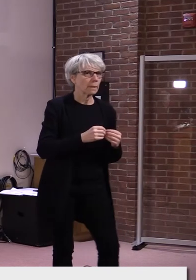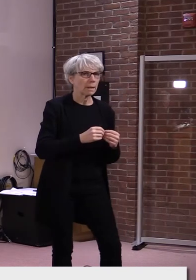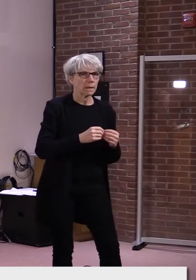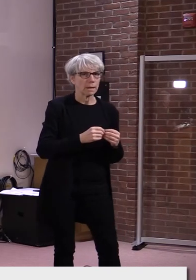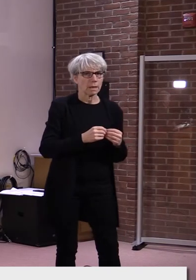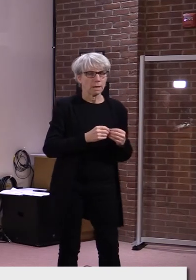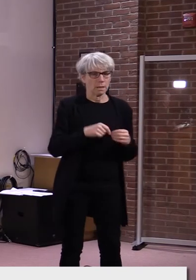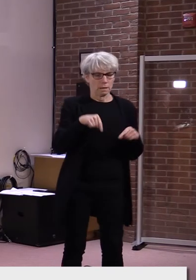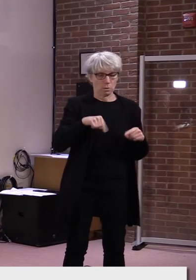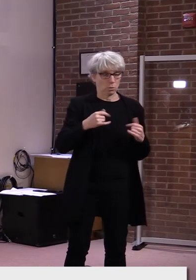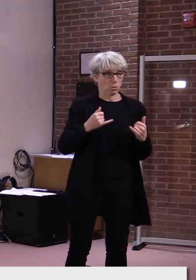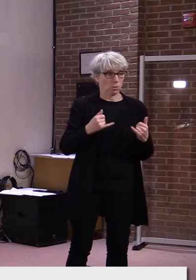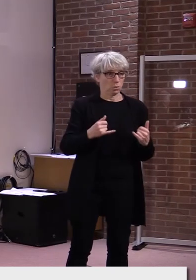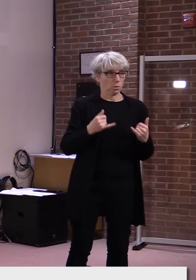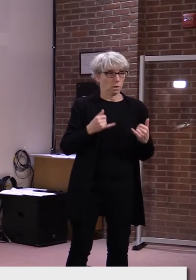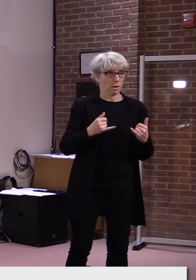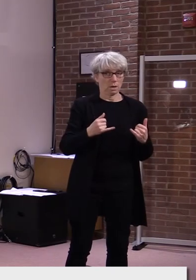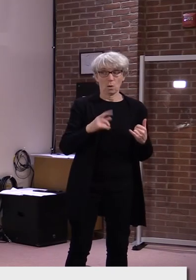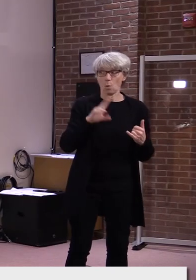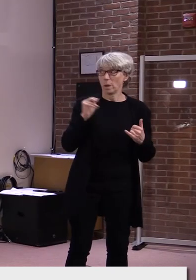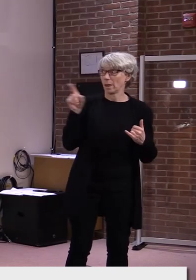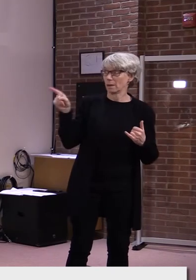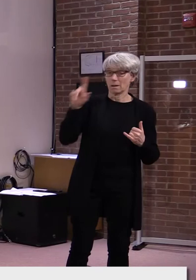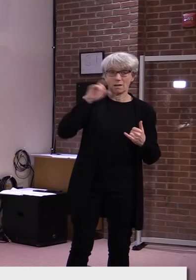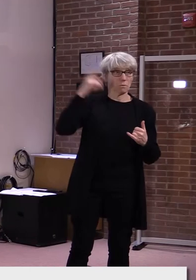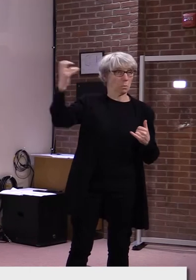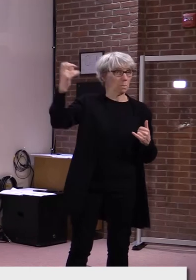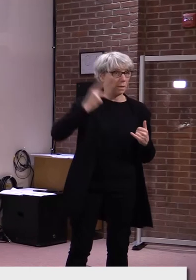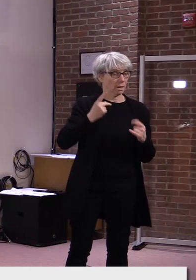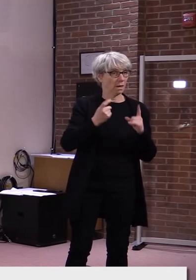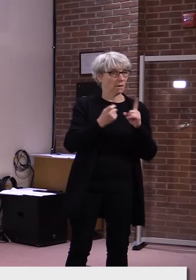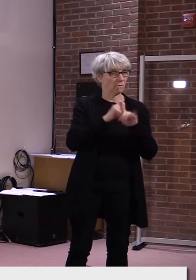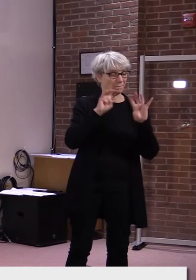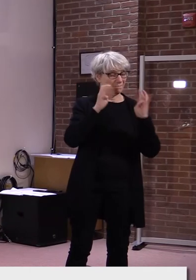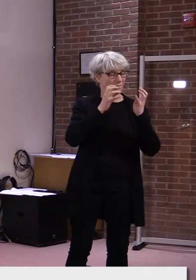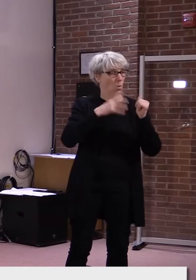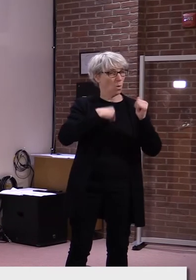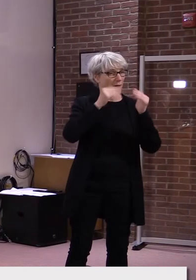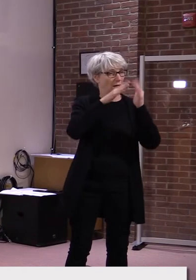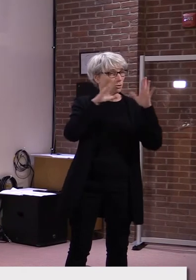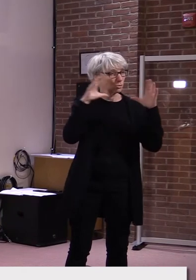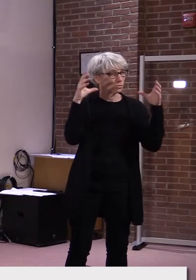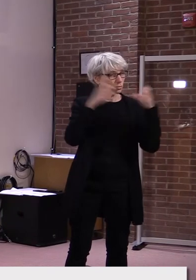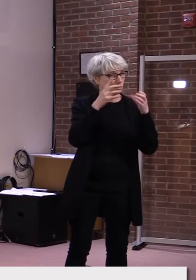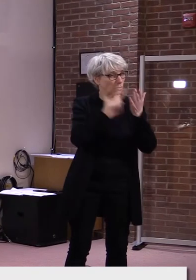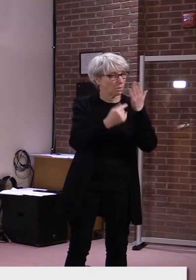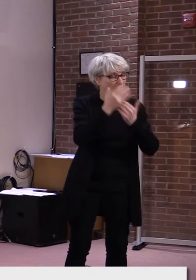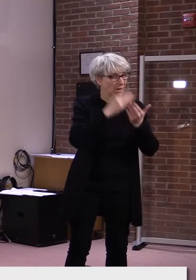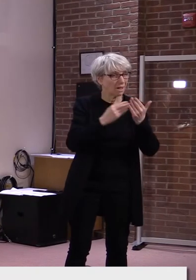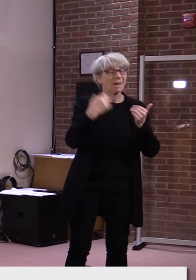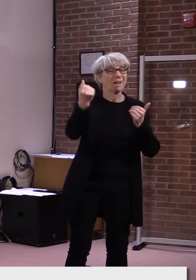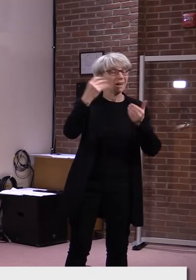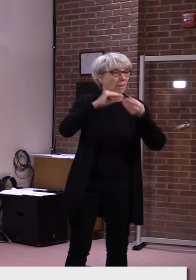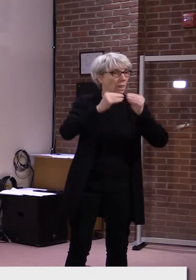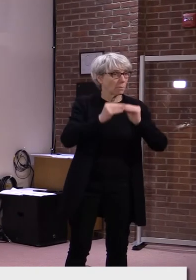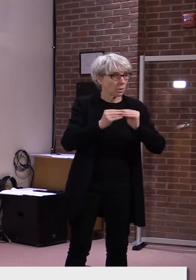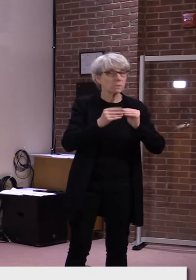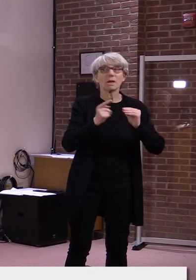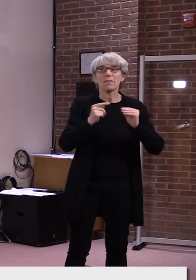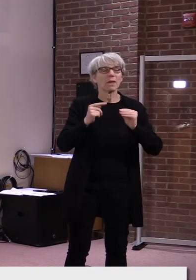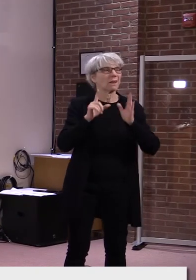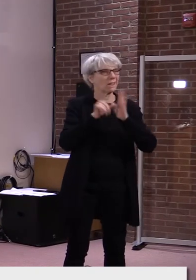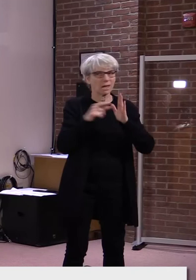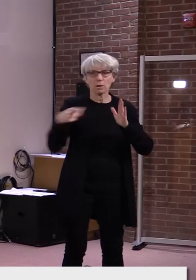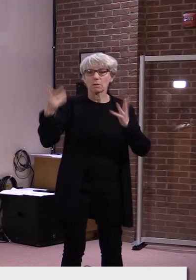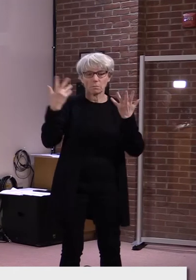the first time we hear the numbers, and then we sort of line up all our vaccine efforts with the numbers that we have.